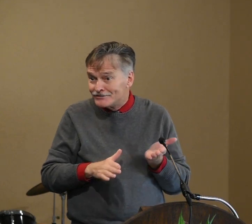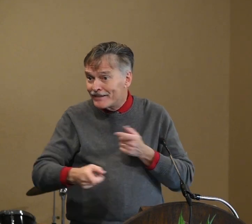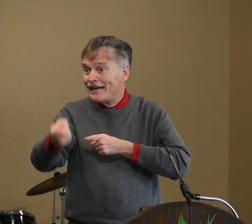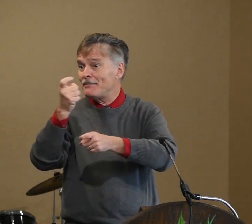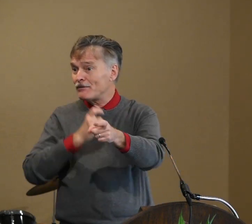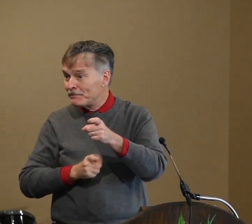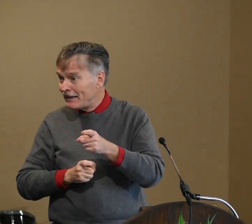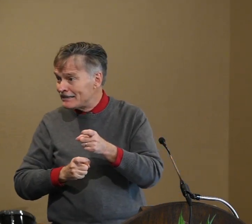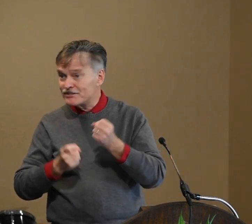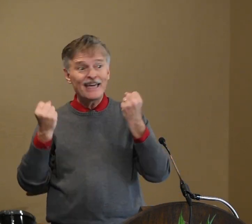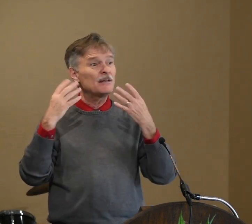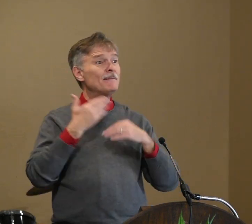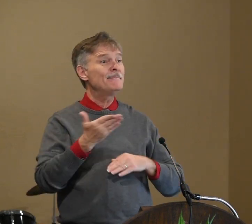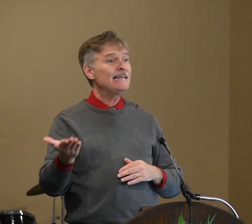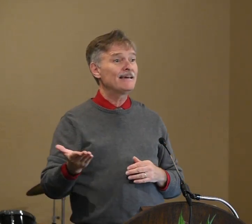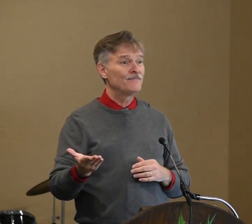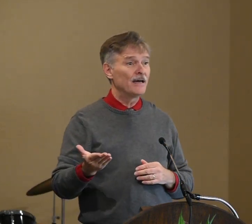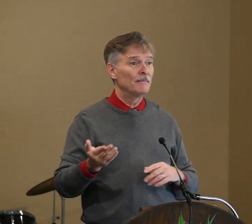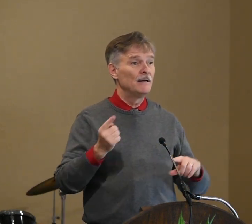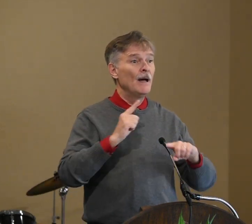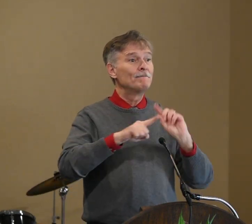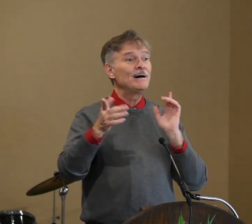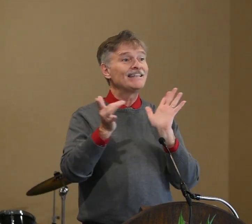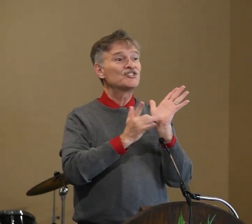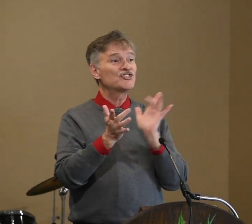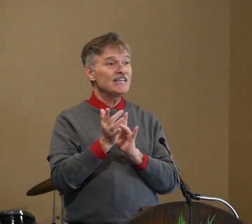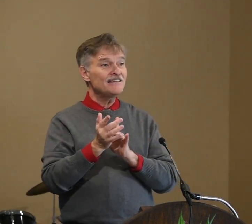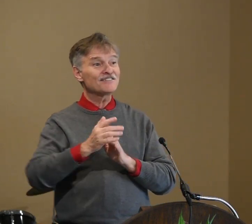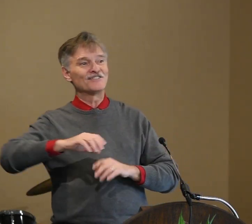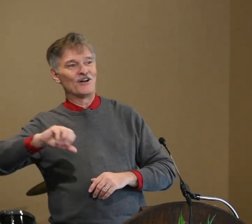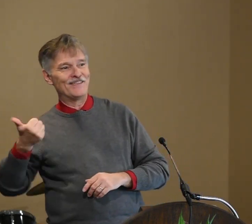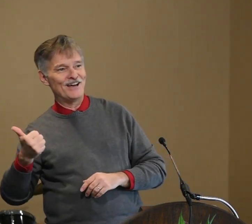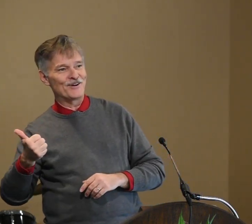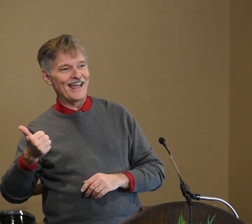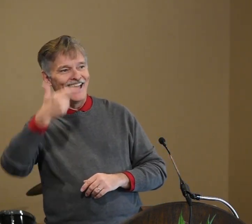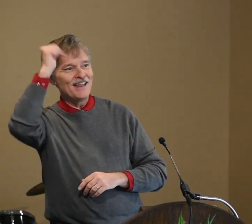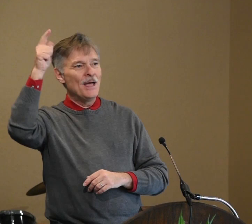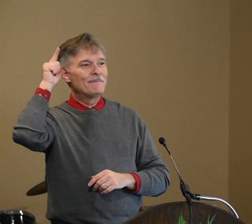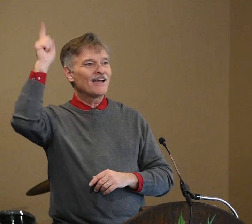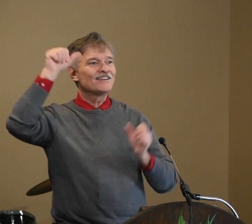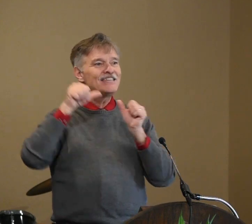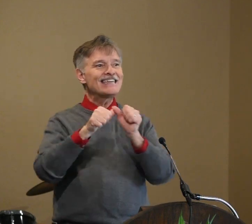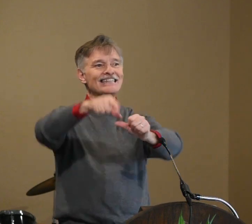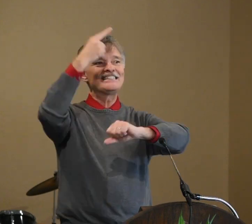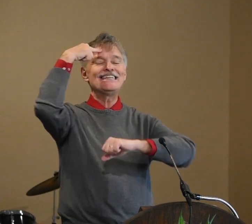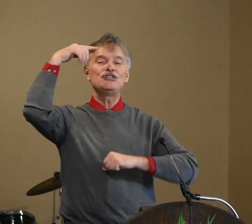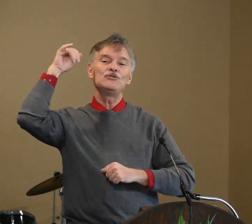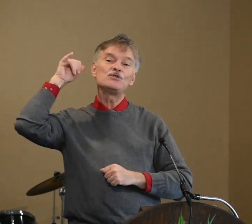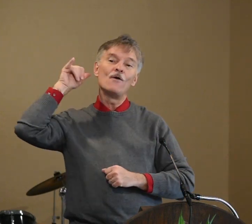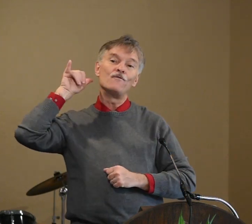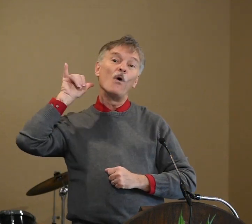they had to be replaced, and they had to be many of them. But Jesus, on the other hand, because he continues